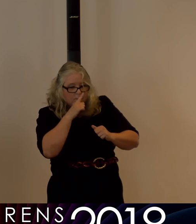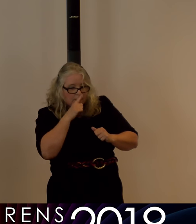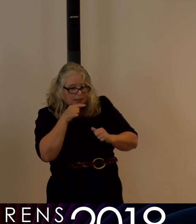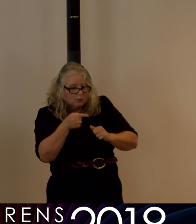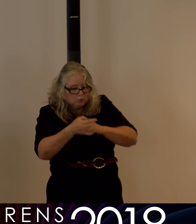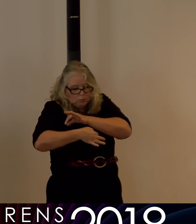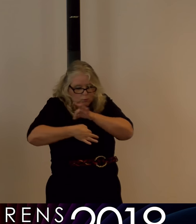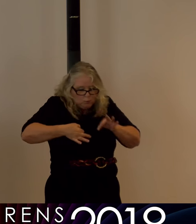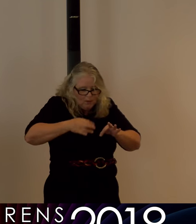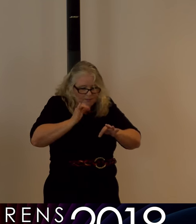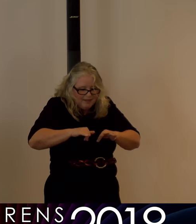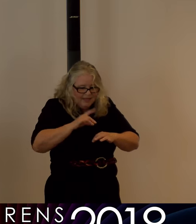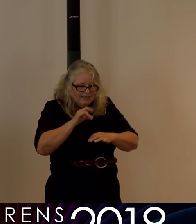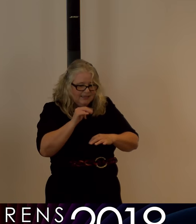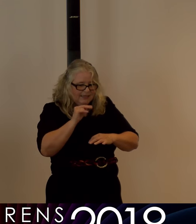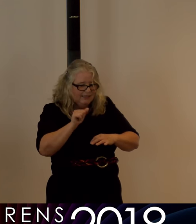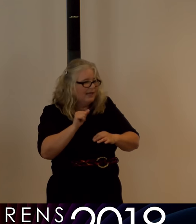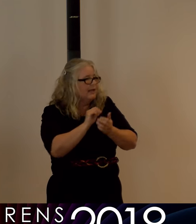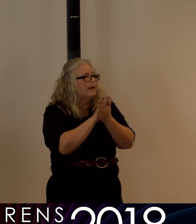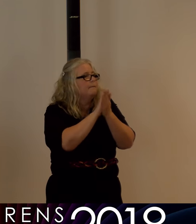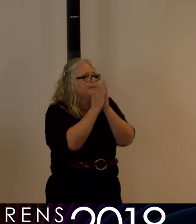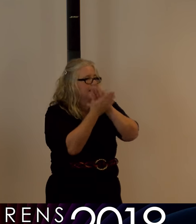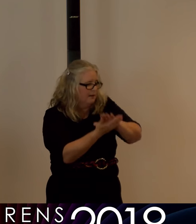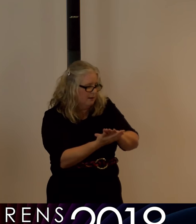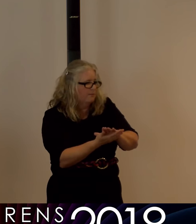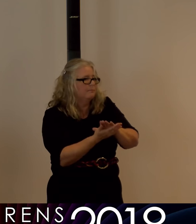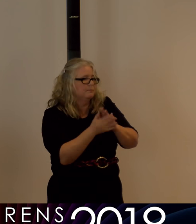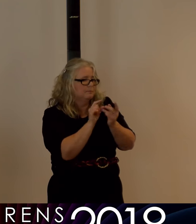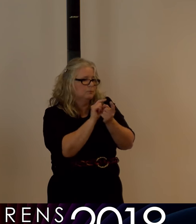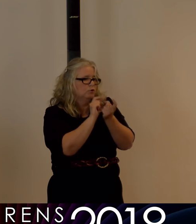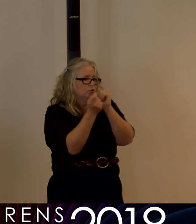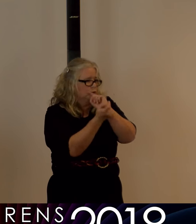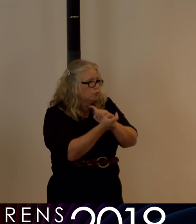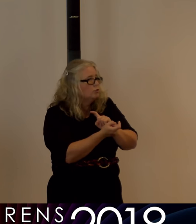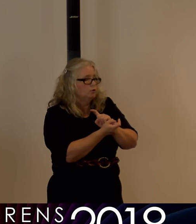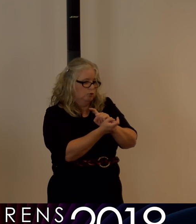of DNA and turn it into a mutant allele. The details of this aren't